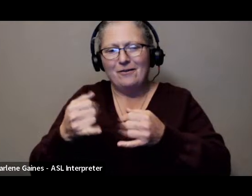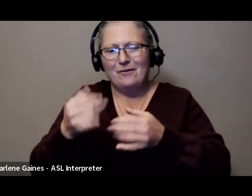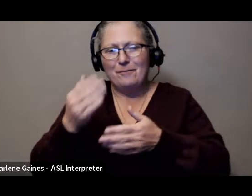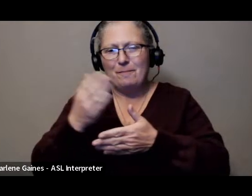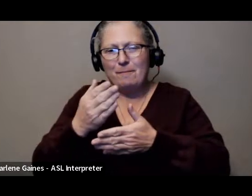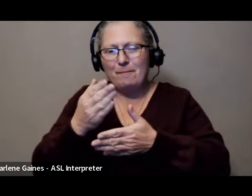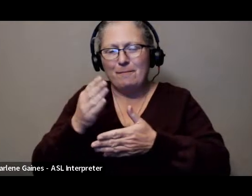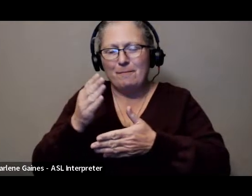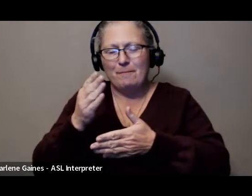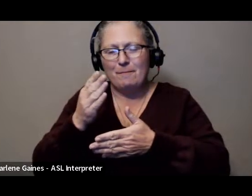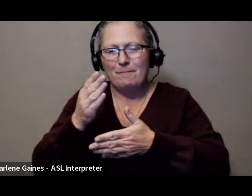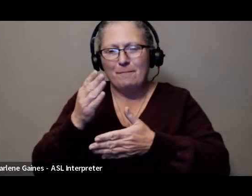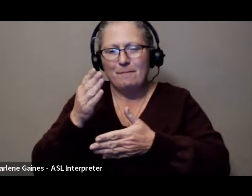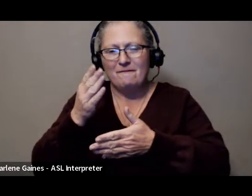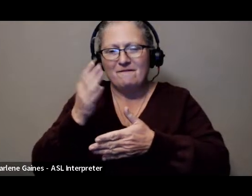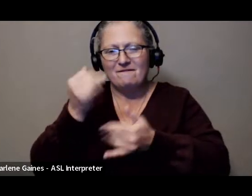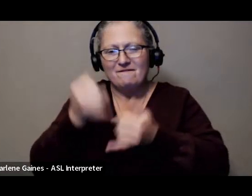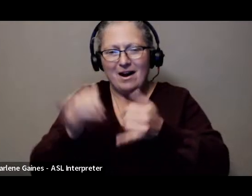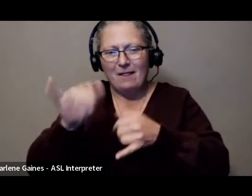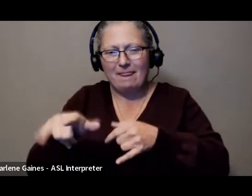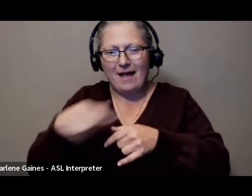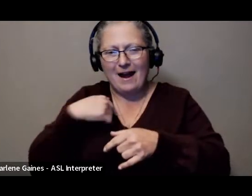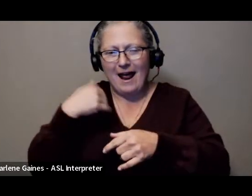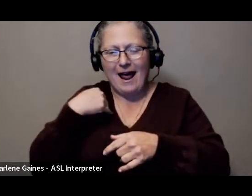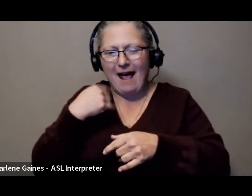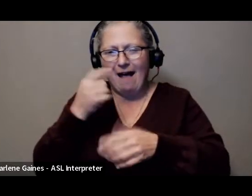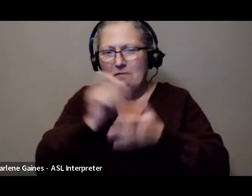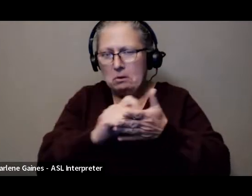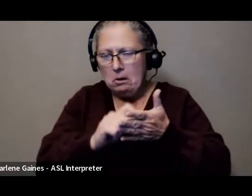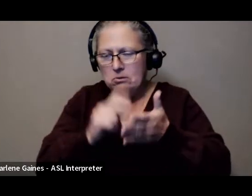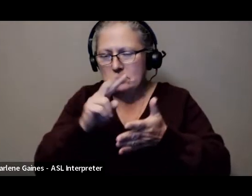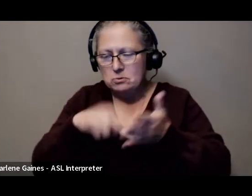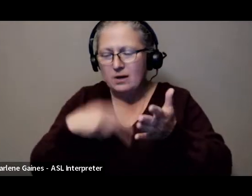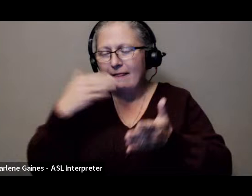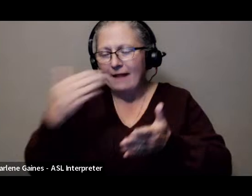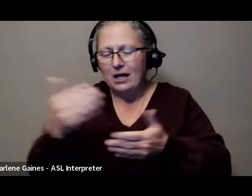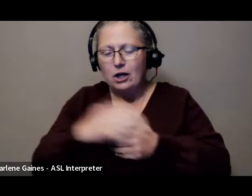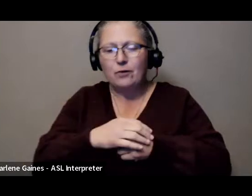didn't know. Let's see, I have a couple of notes here to read, so thank you.